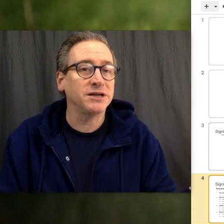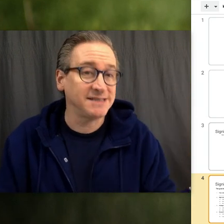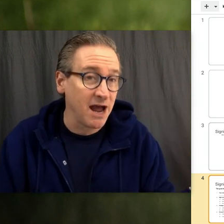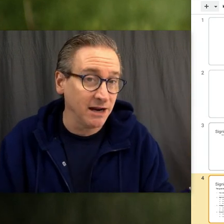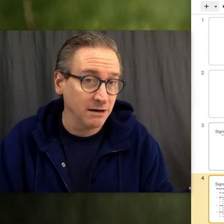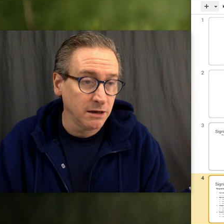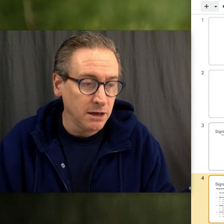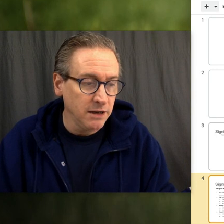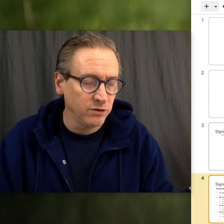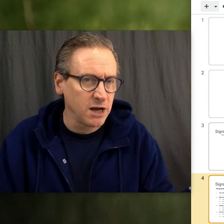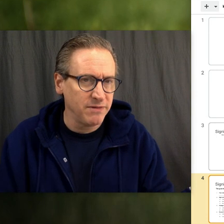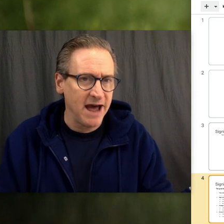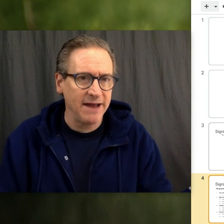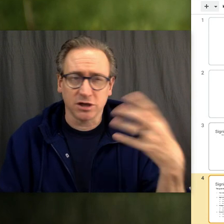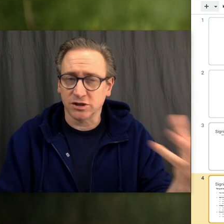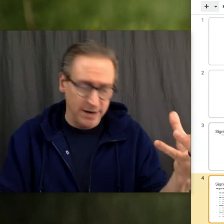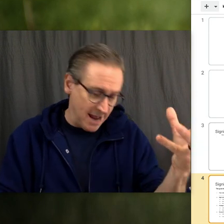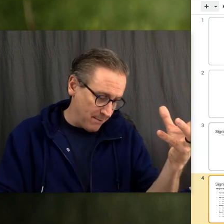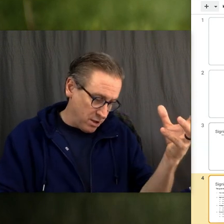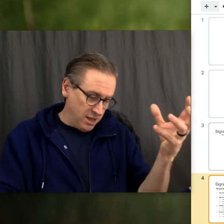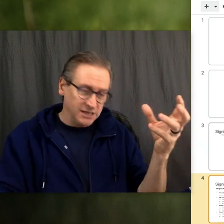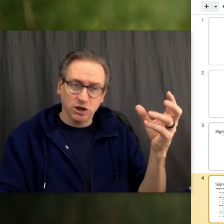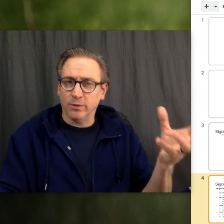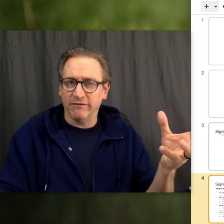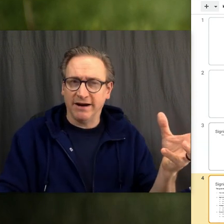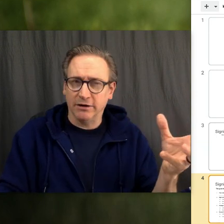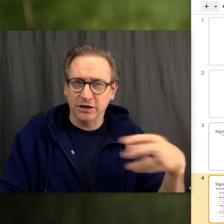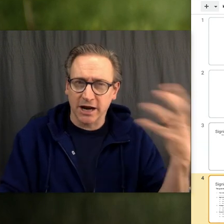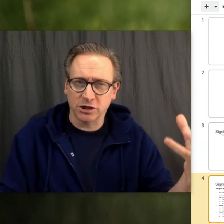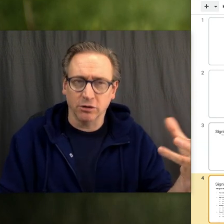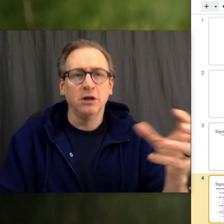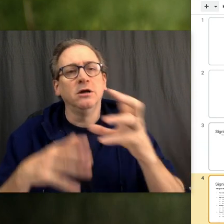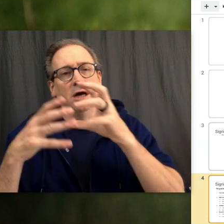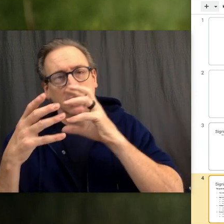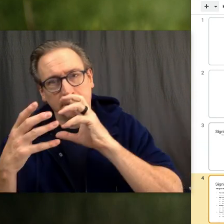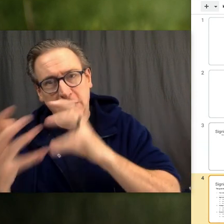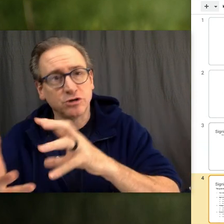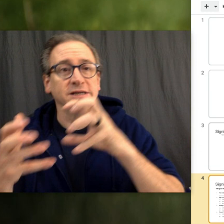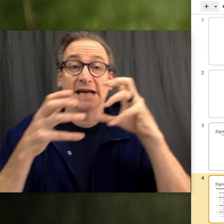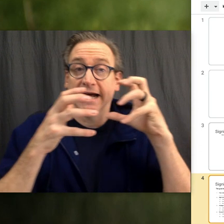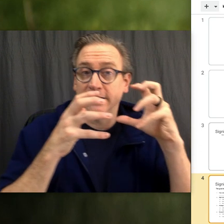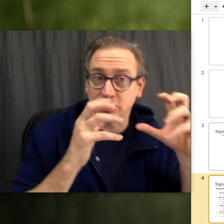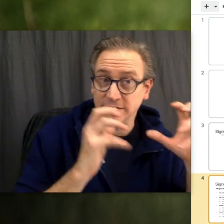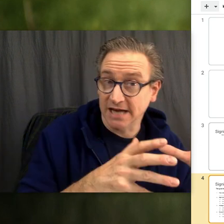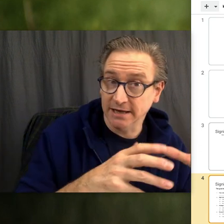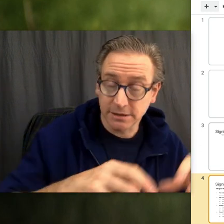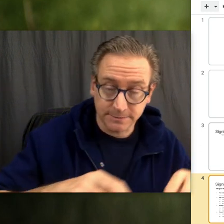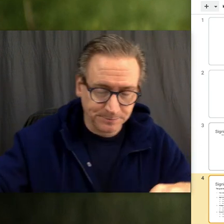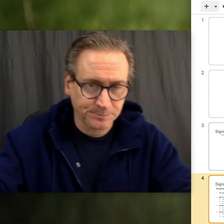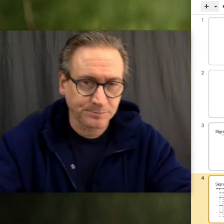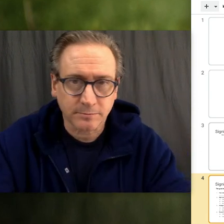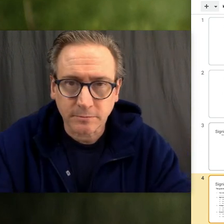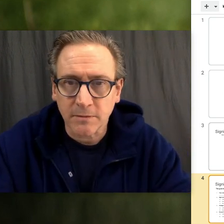Share the Sign. If you look up that, there's also an app. That's a good way of finding out international countries and country